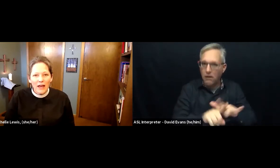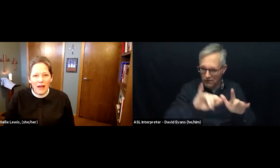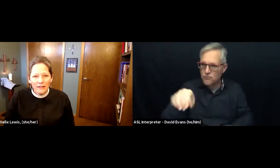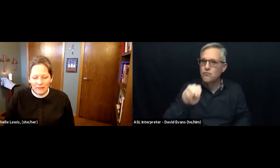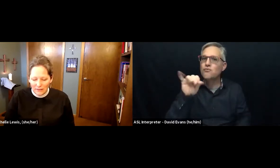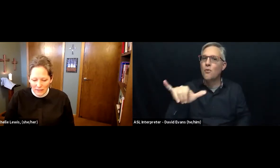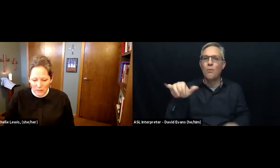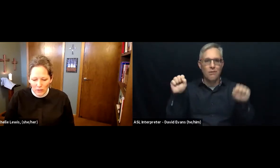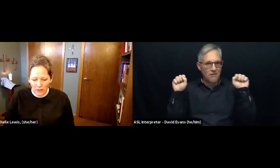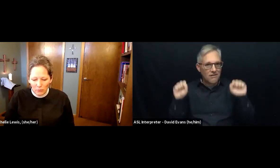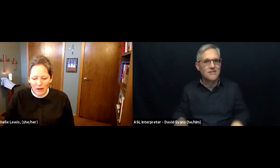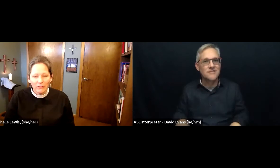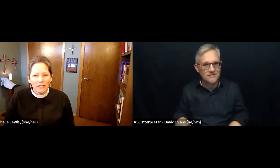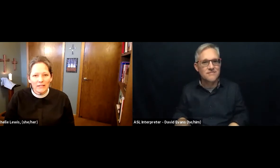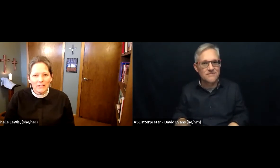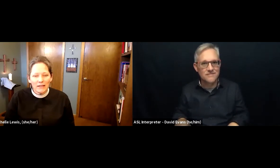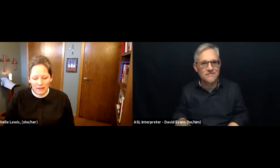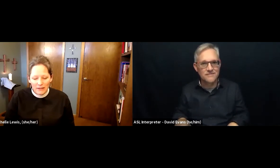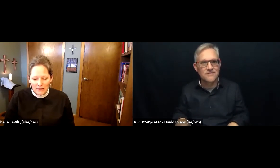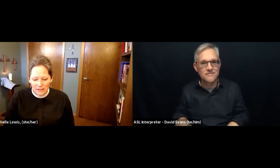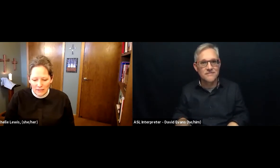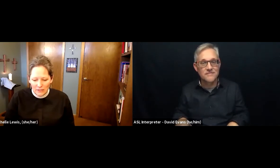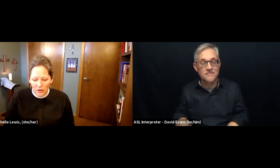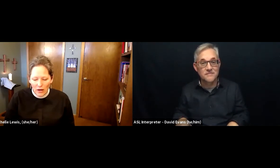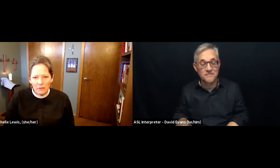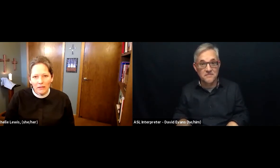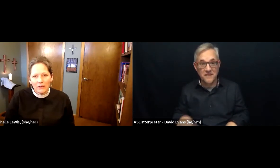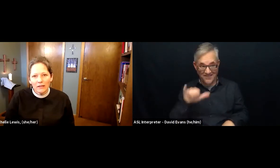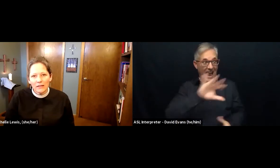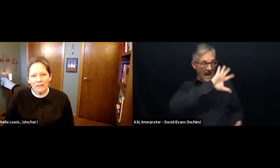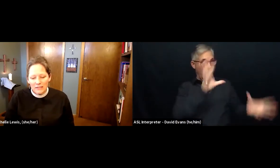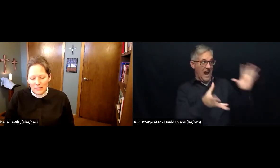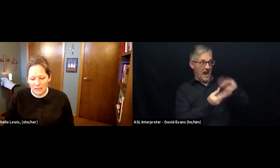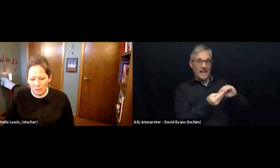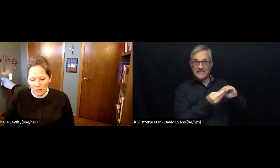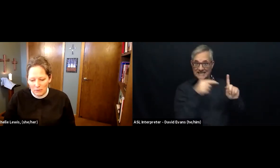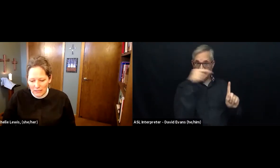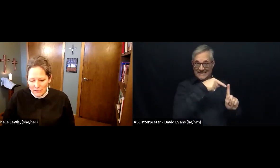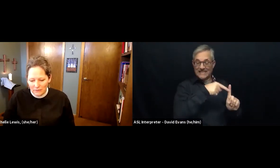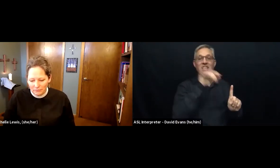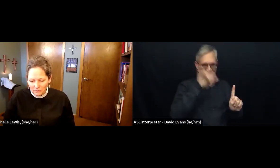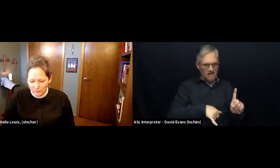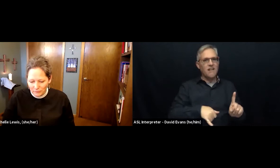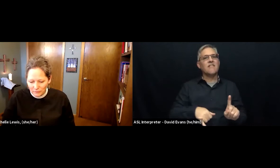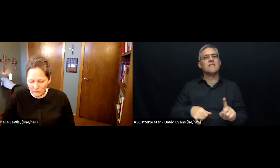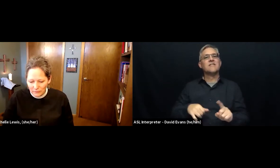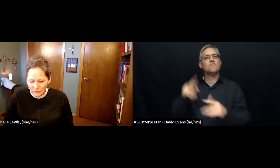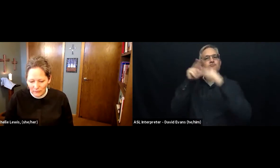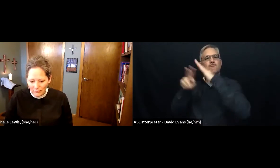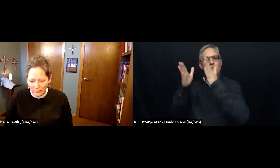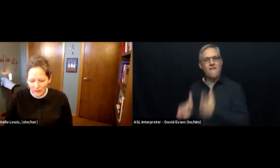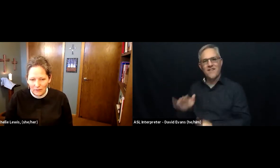And that is what the prophet Isaiah is describing in today's Bible lesson.